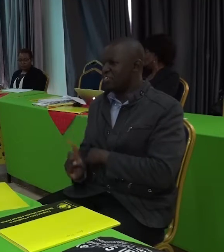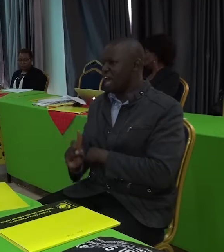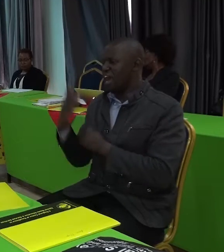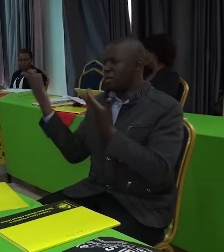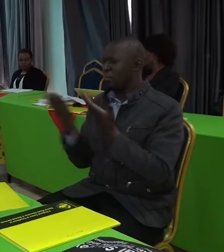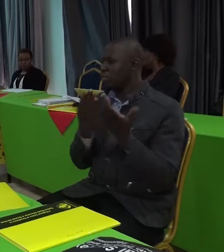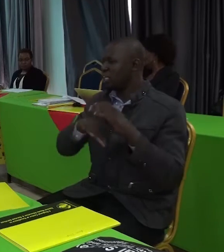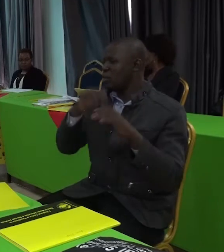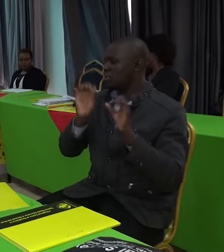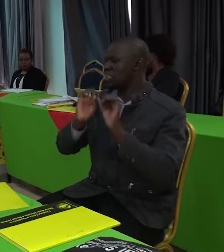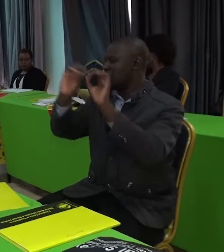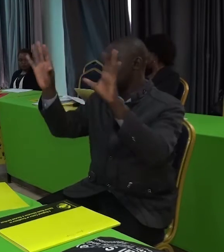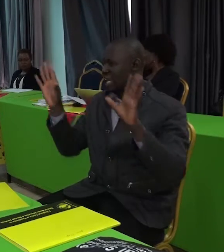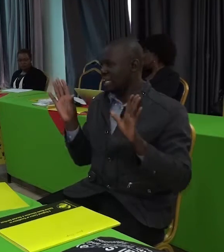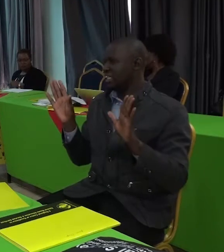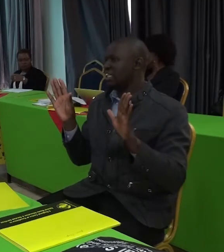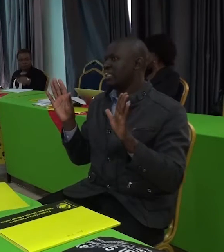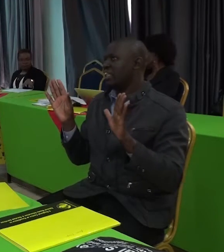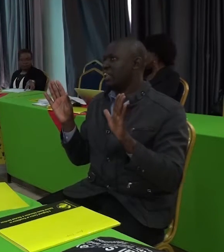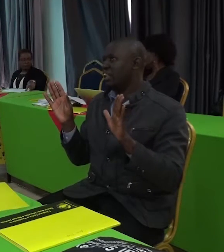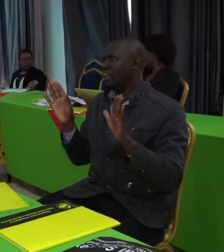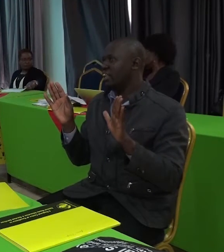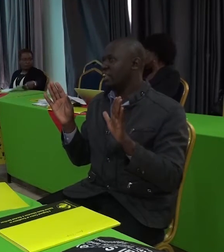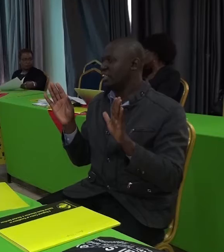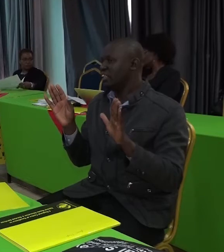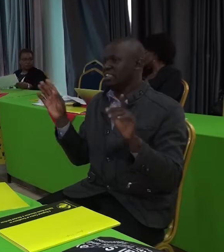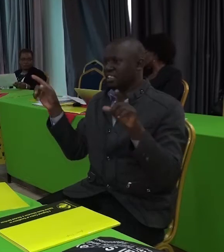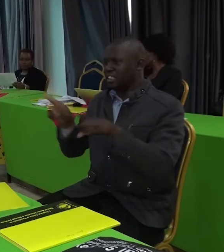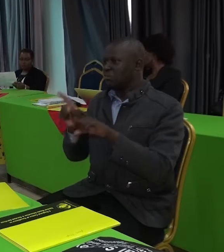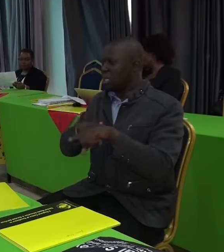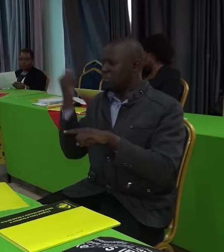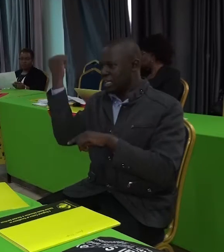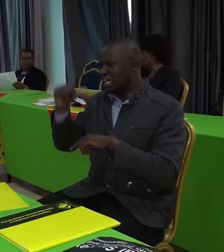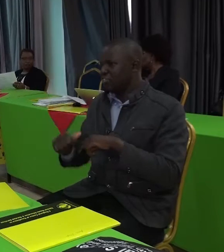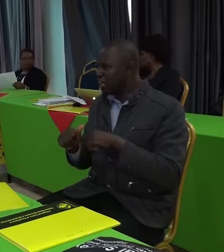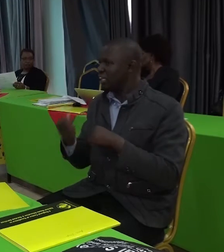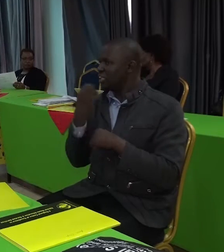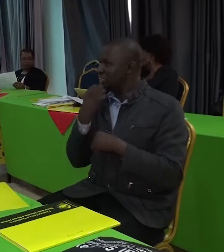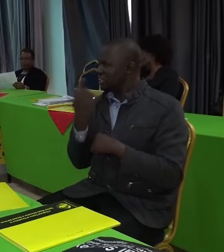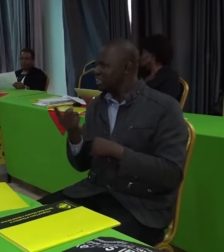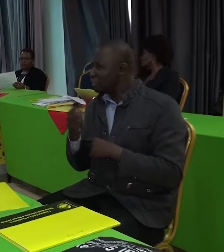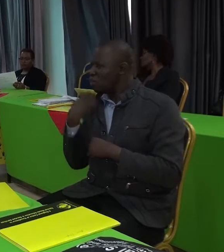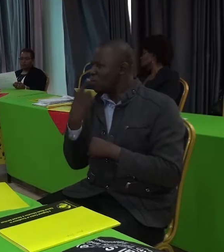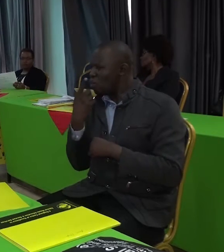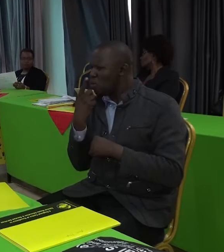out clearly or really delineate who is out of the